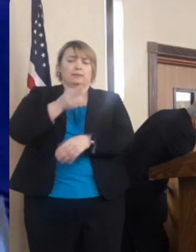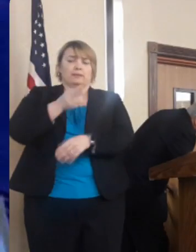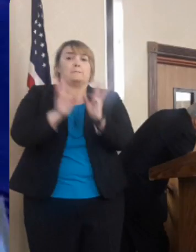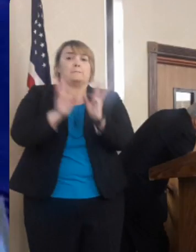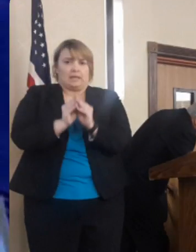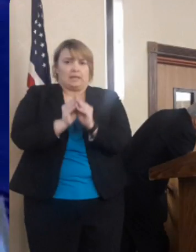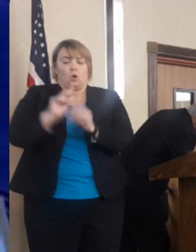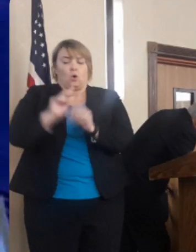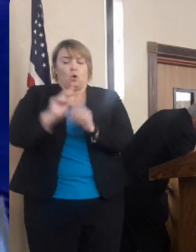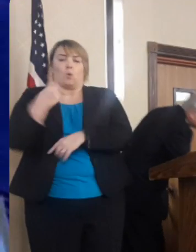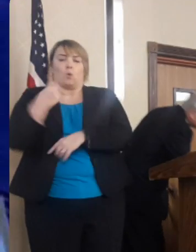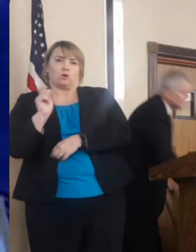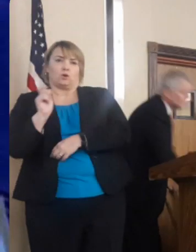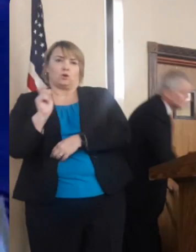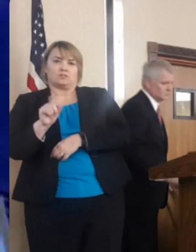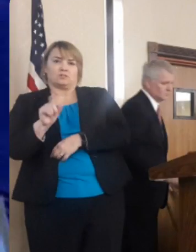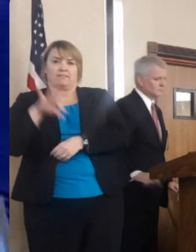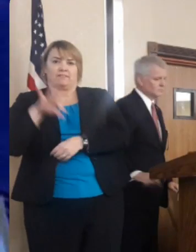On the committee, I'm sorry.